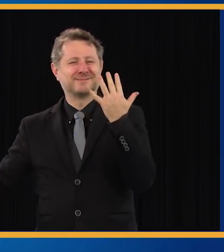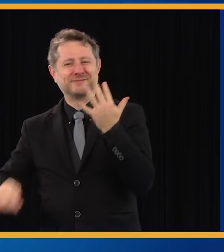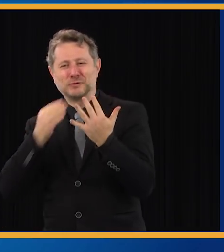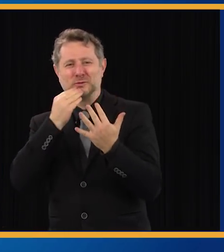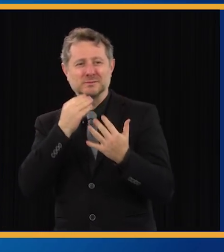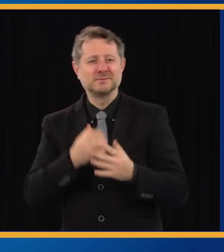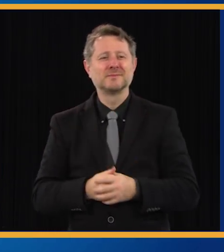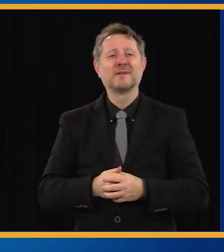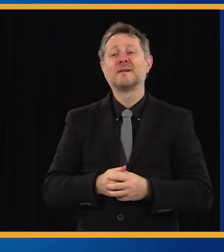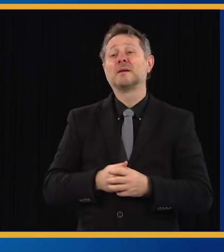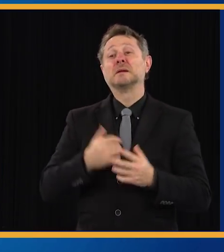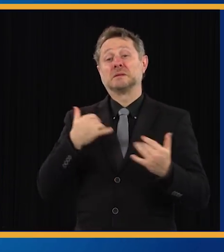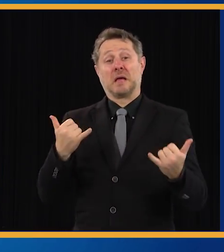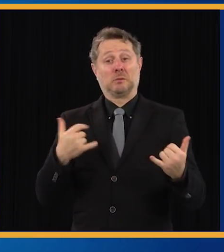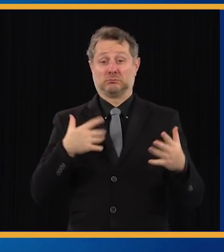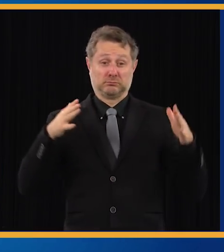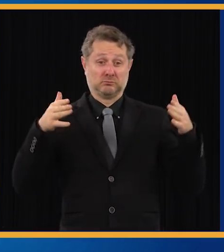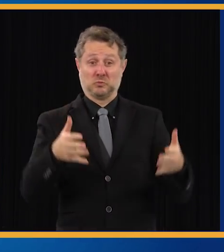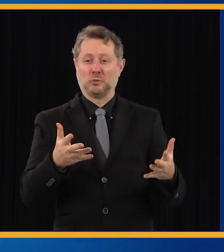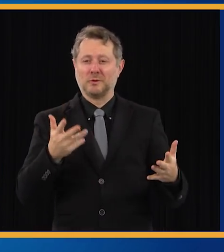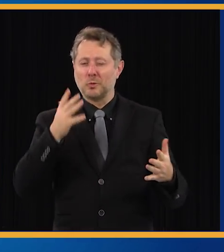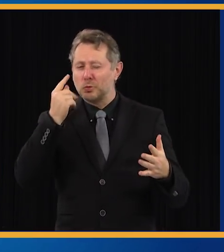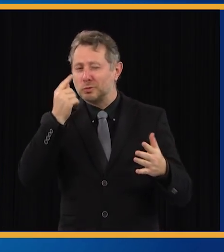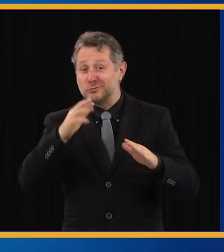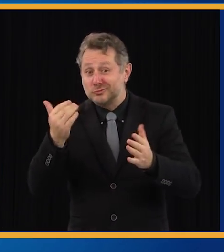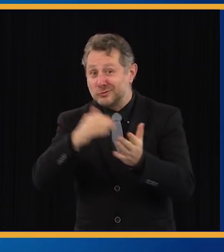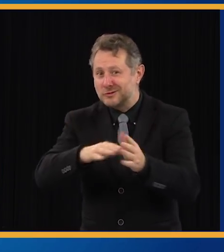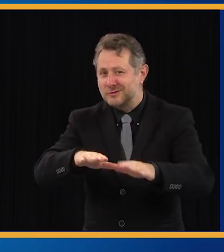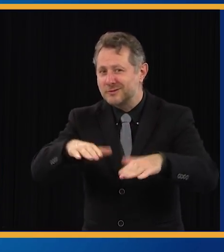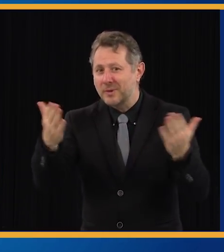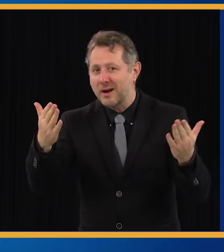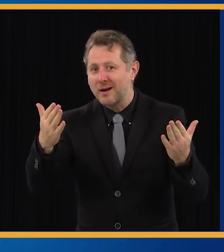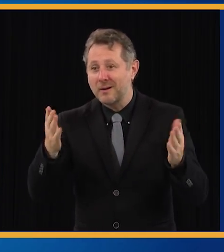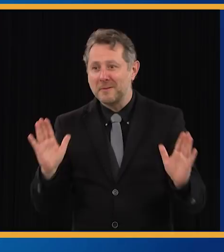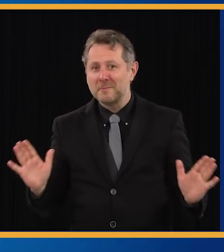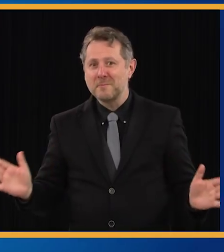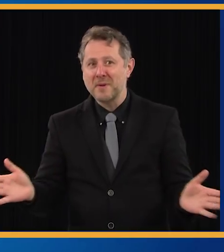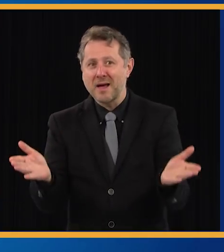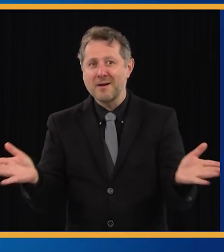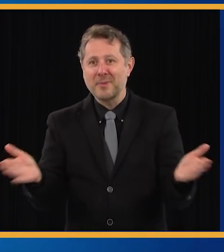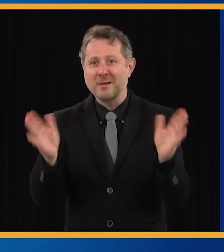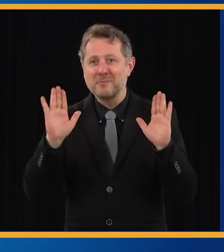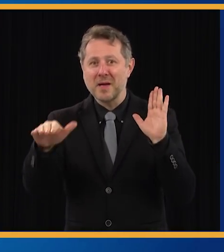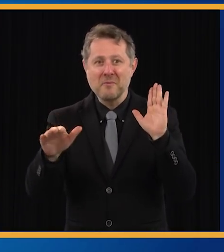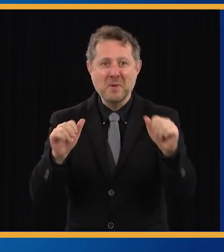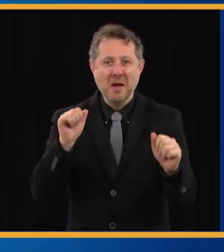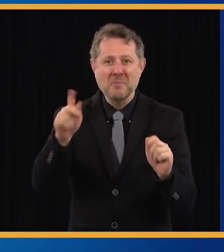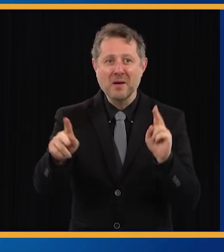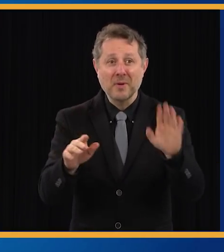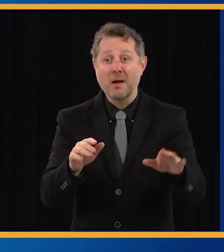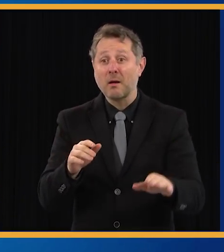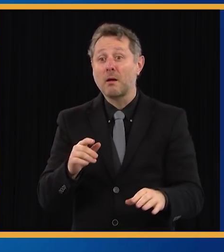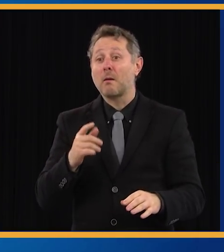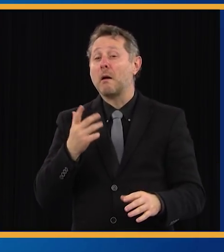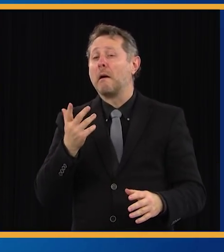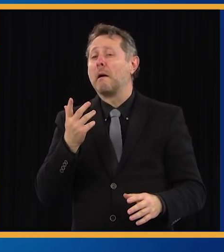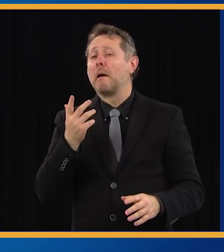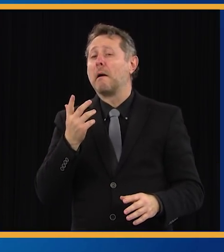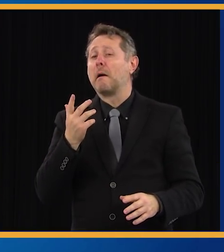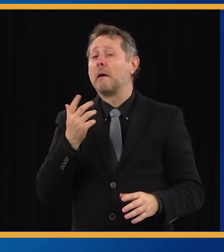When it comes to reopening, and I talked about what I'm going to speak with the regions about, but I don't want to just do